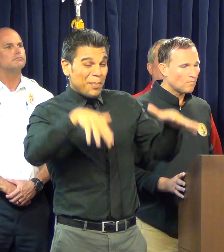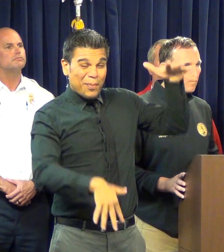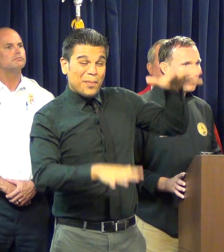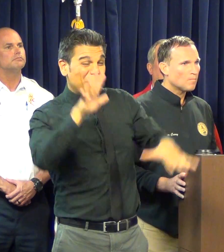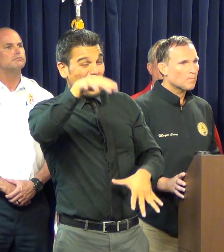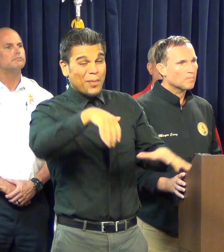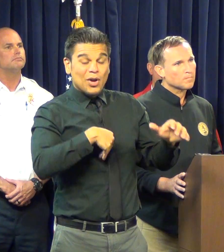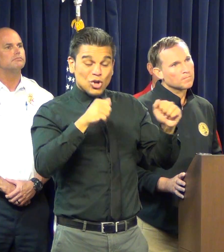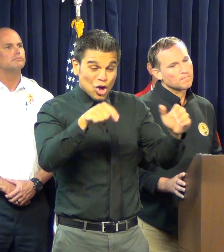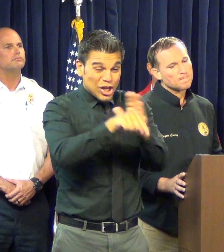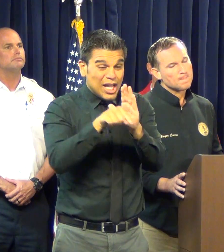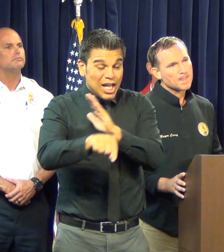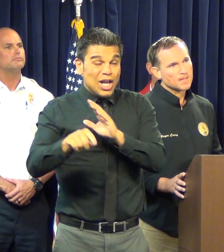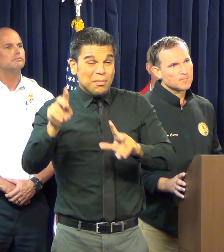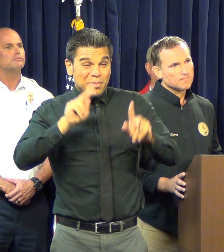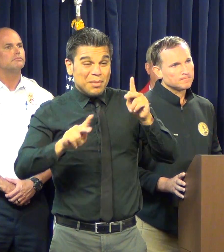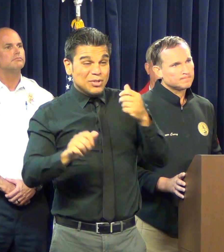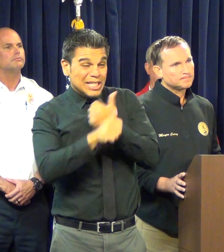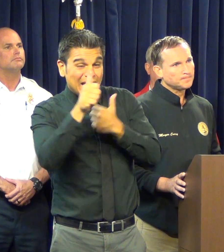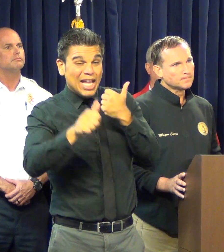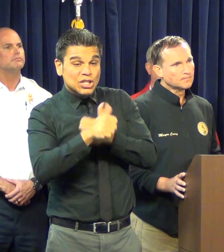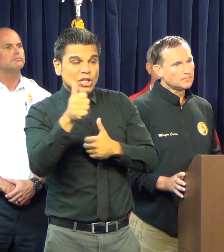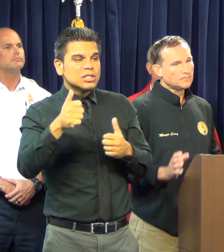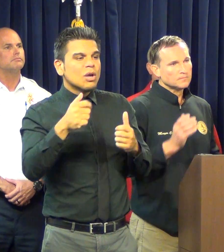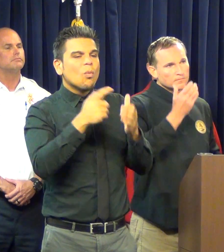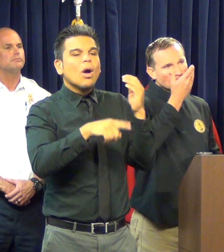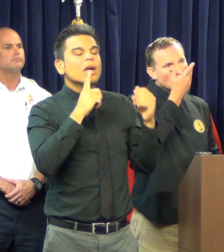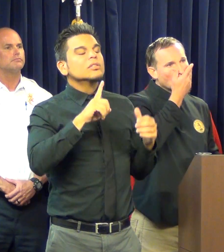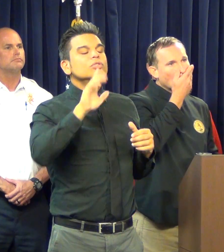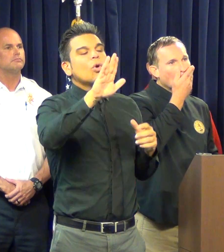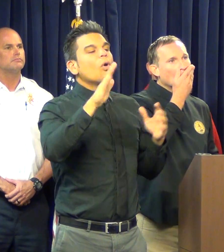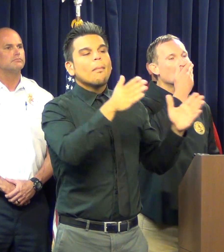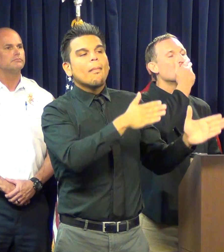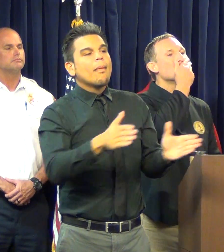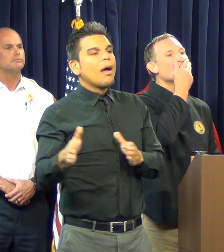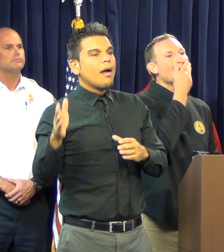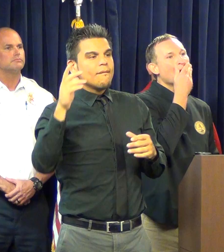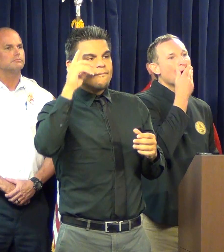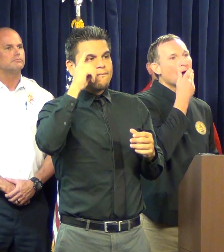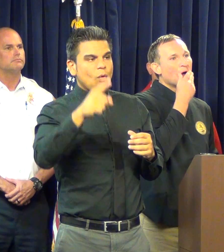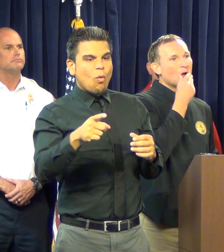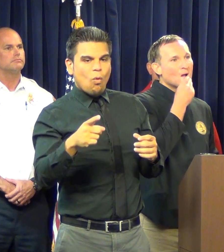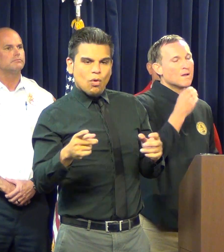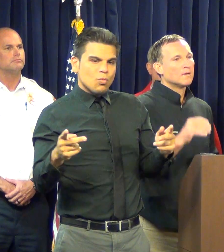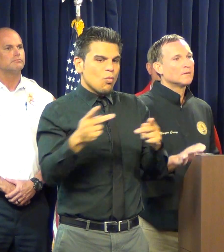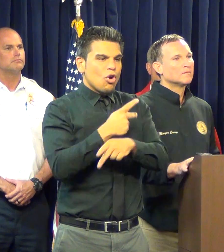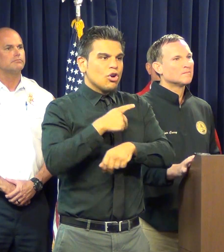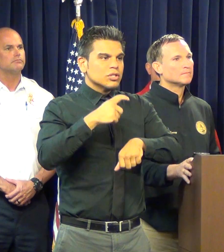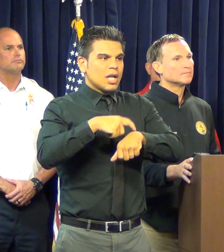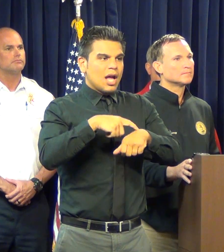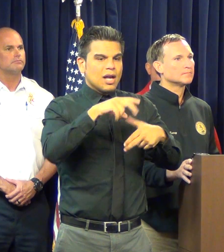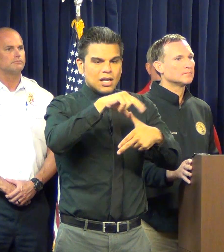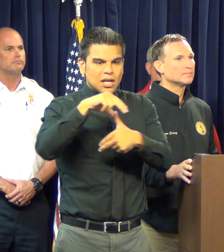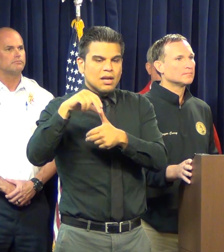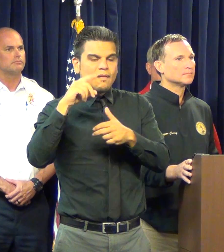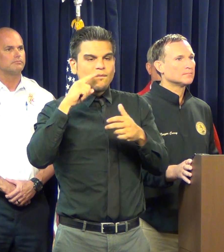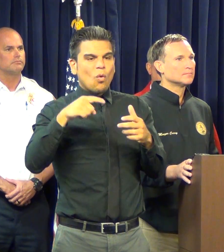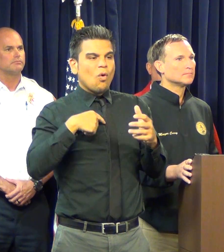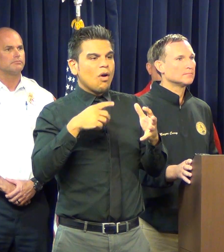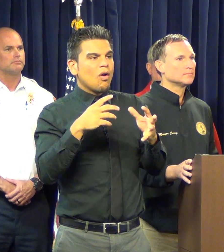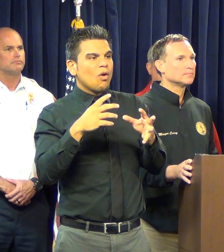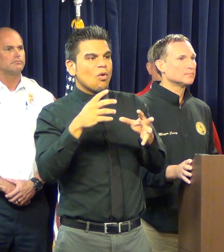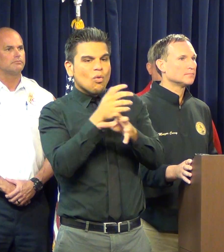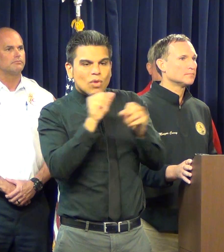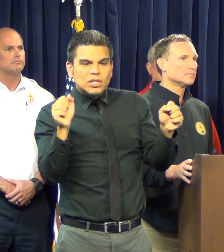mean, what is the strategy for, say the storm's at its peak, like rescue operations or something like